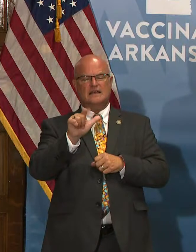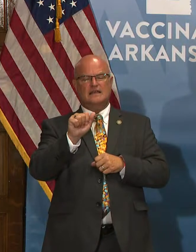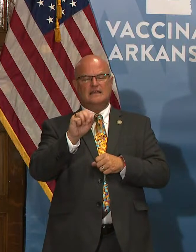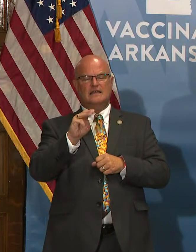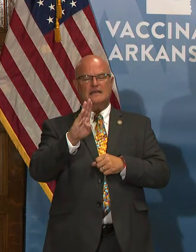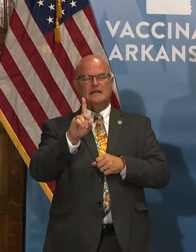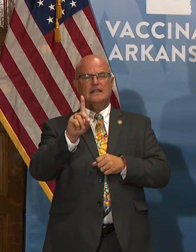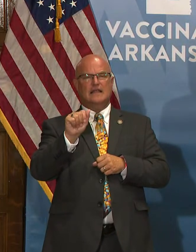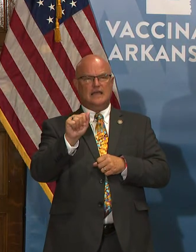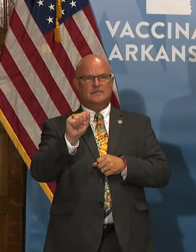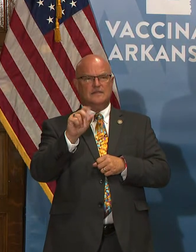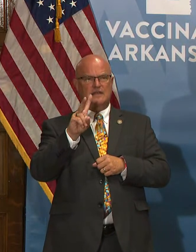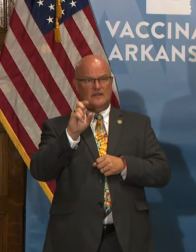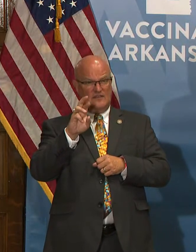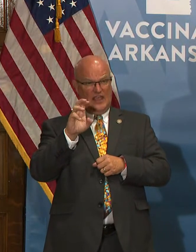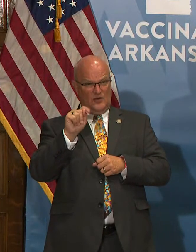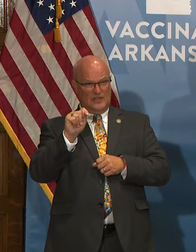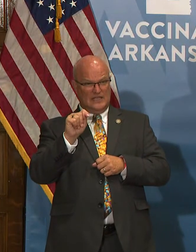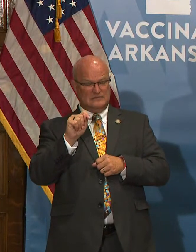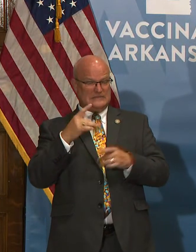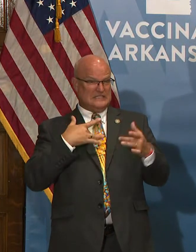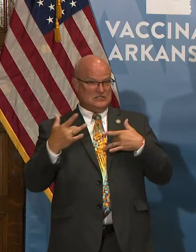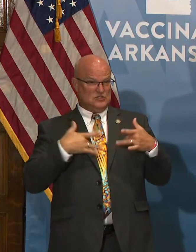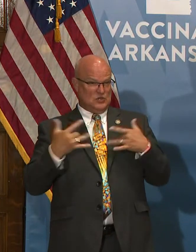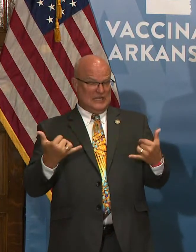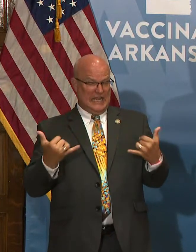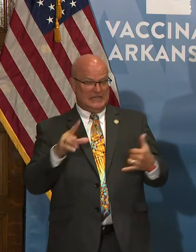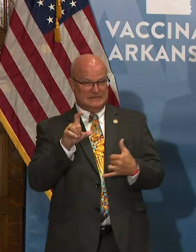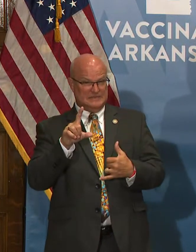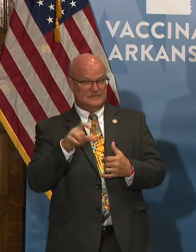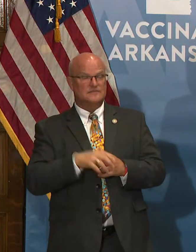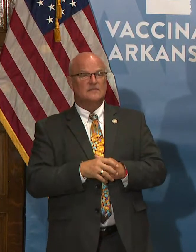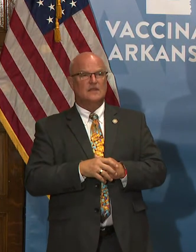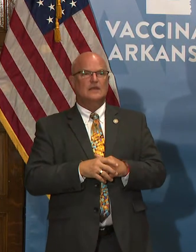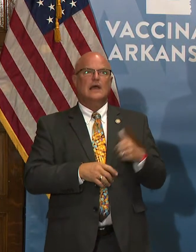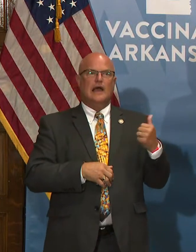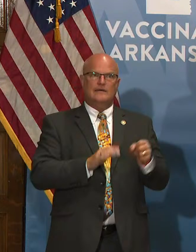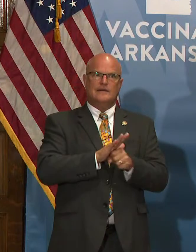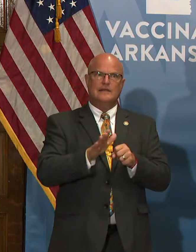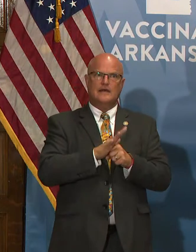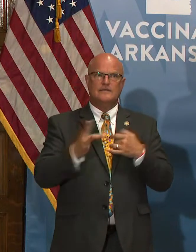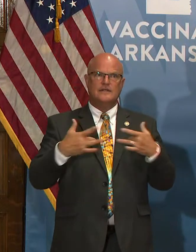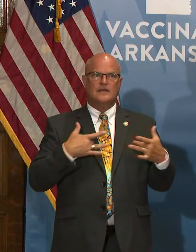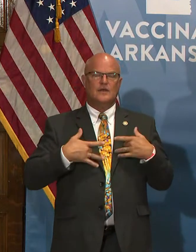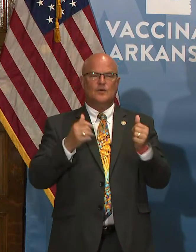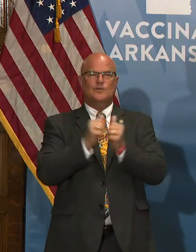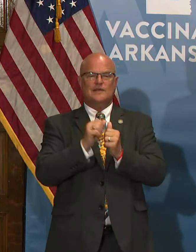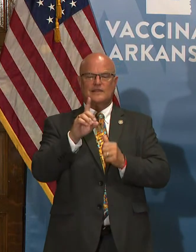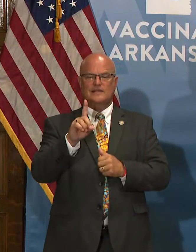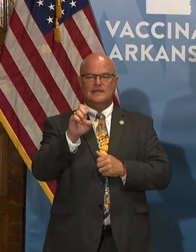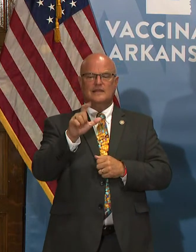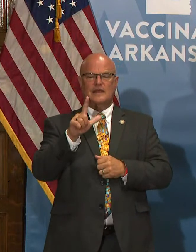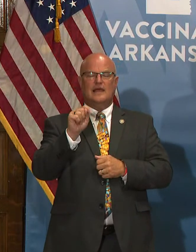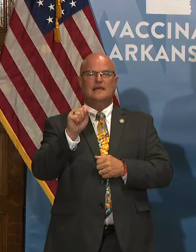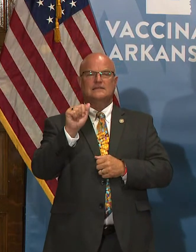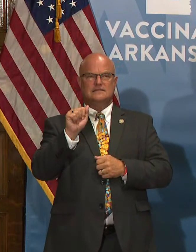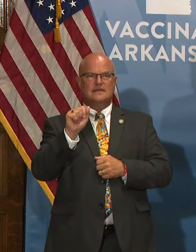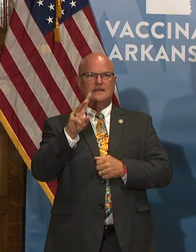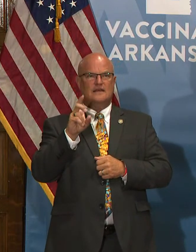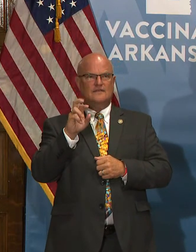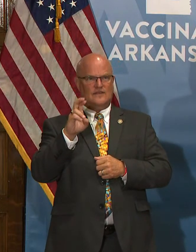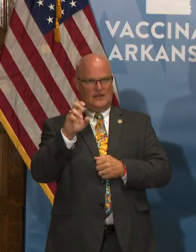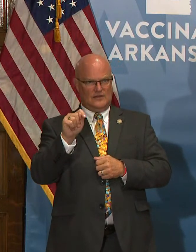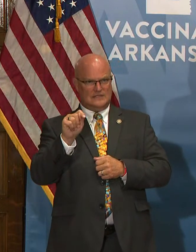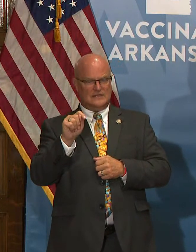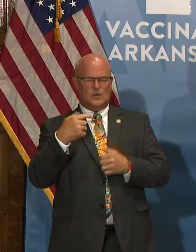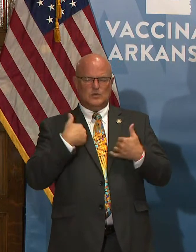should Arkansans be concerned about it? Well, we have enough to be concerned about with the Delta variant. And so